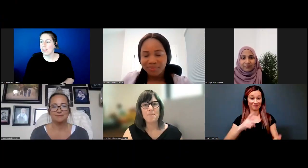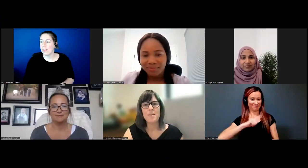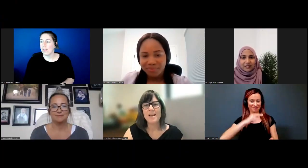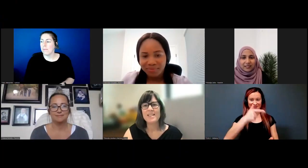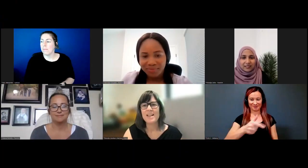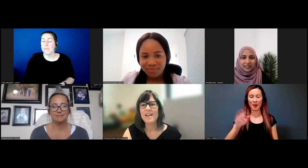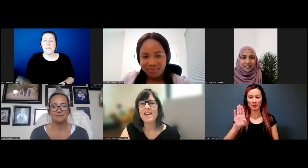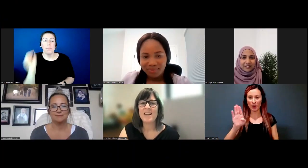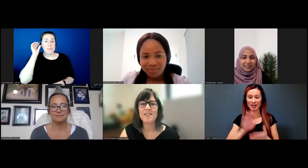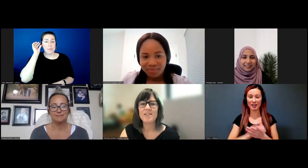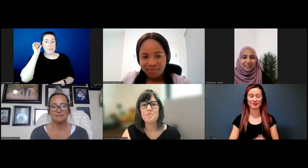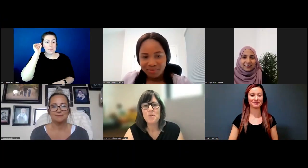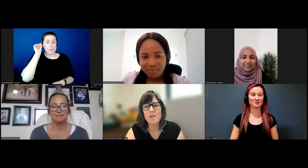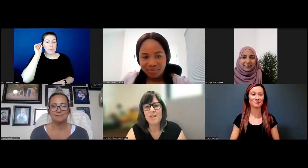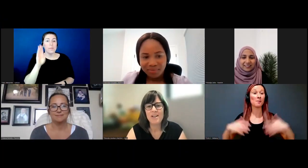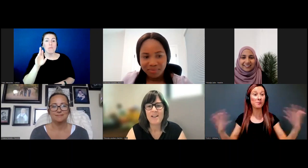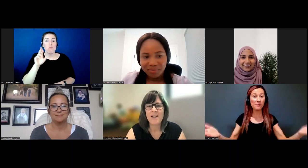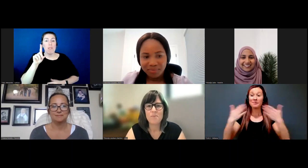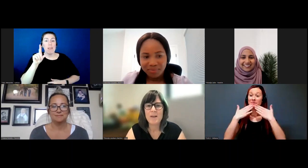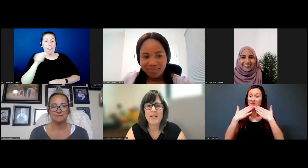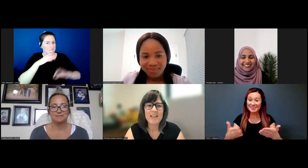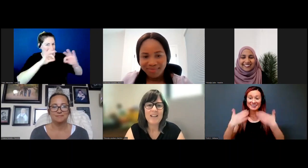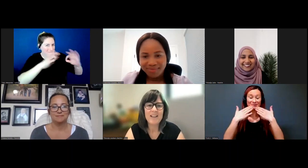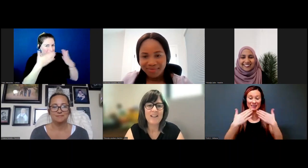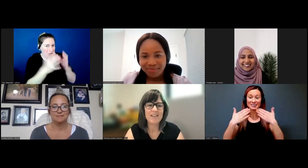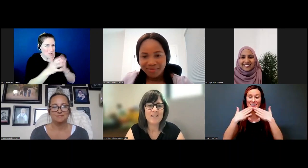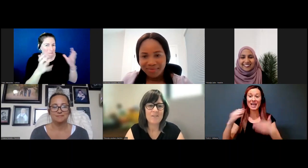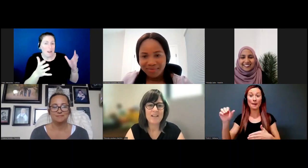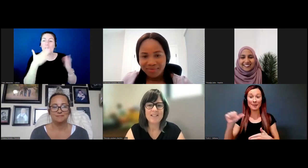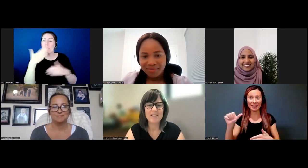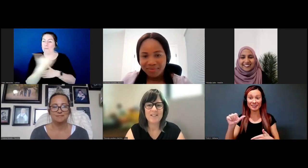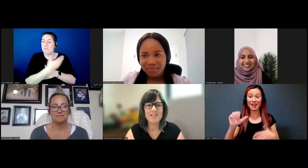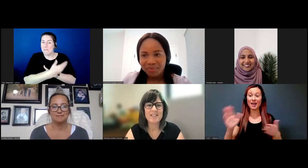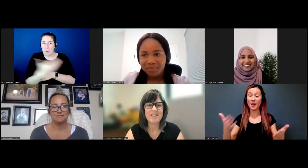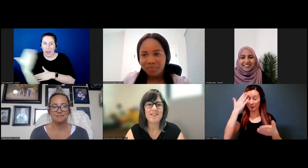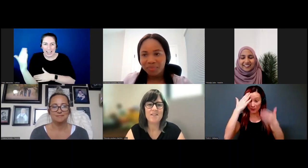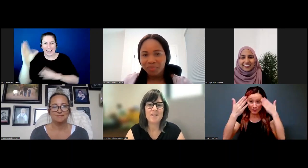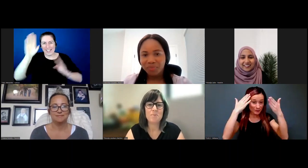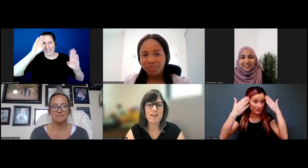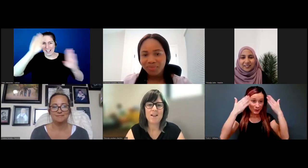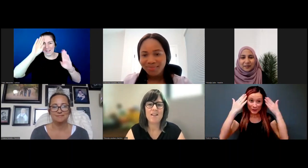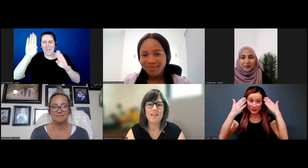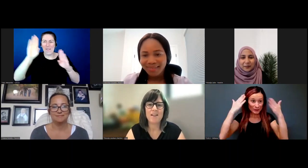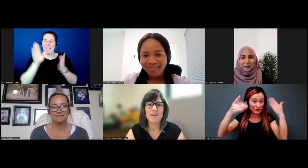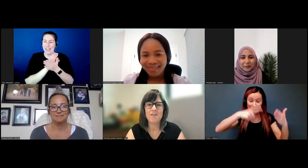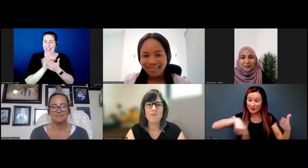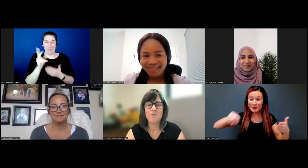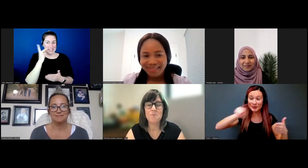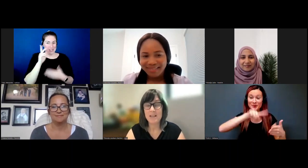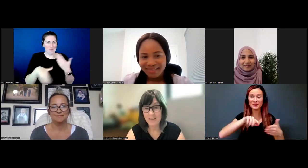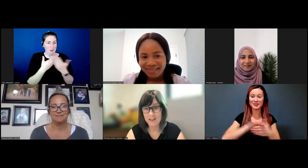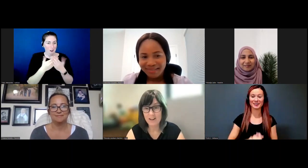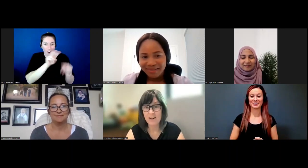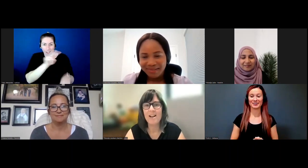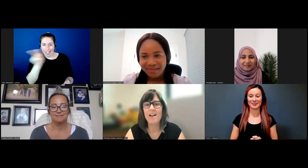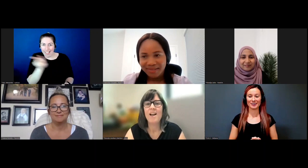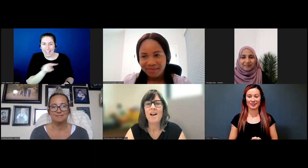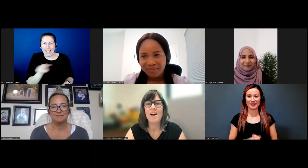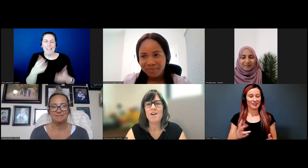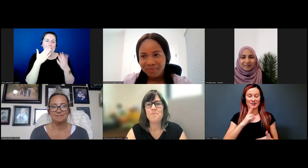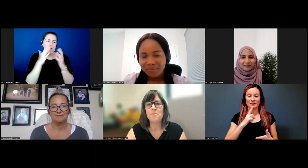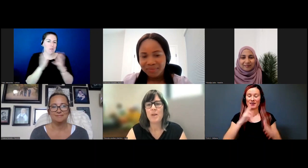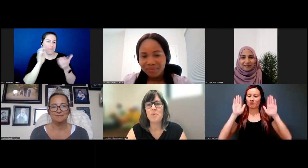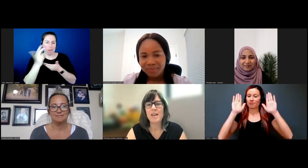Thank you, Amanda, and good morning, everybody. So nice to see you this morning, and thank you for being